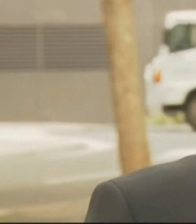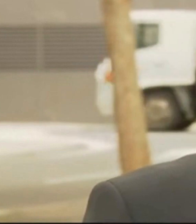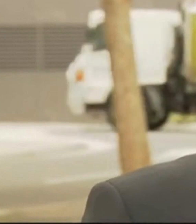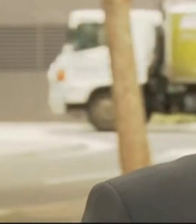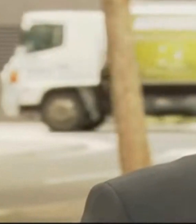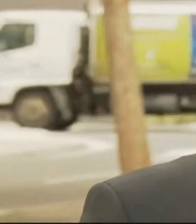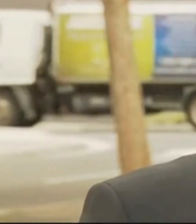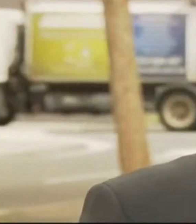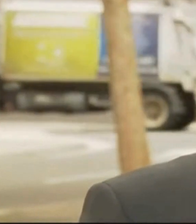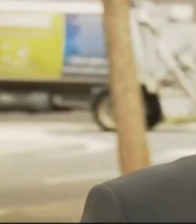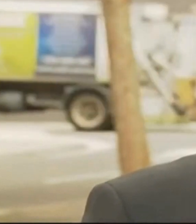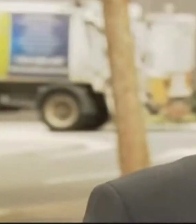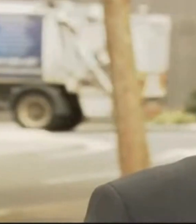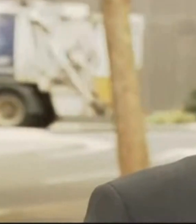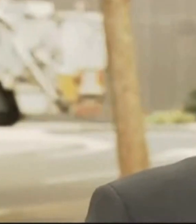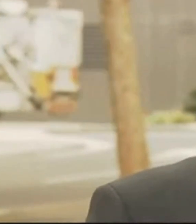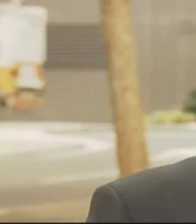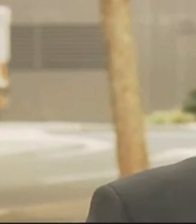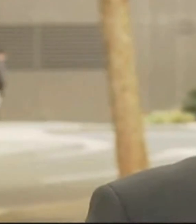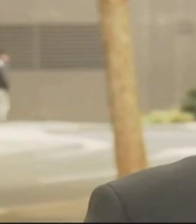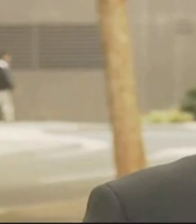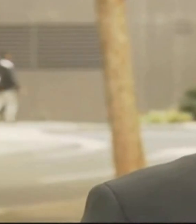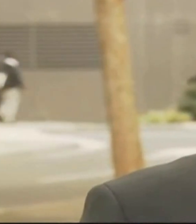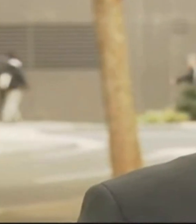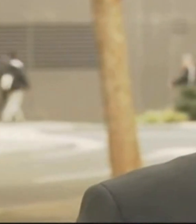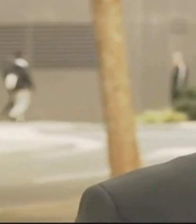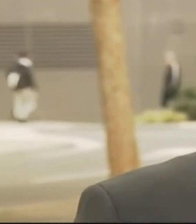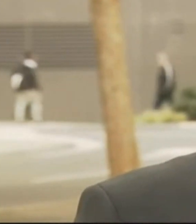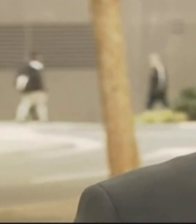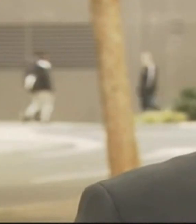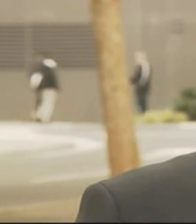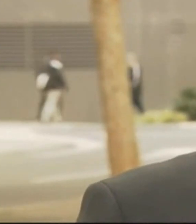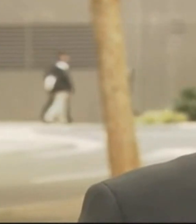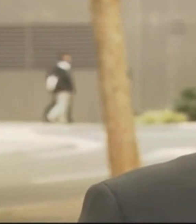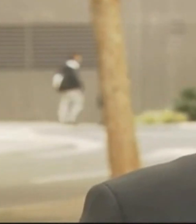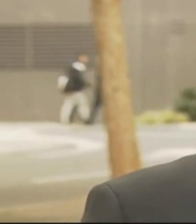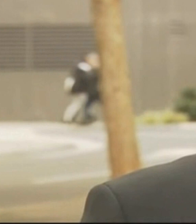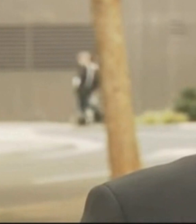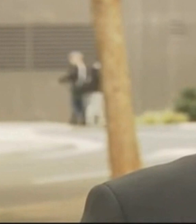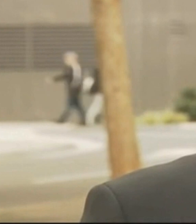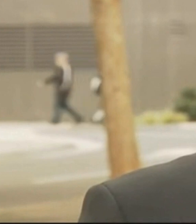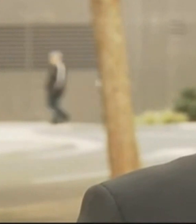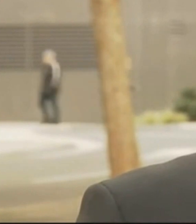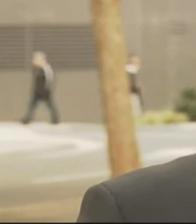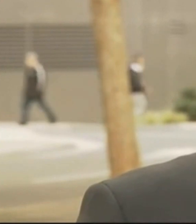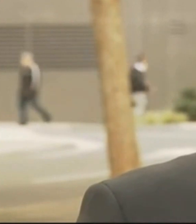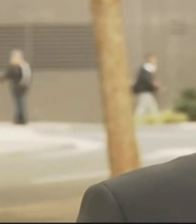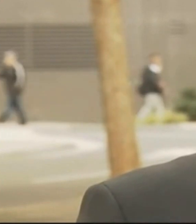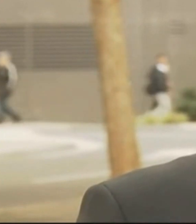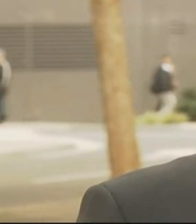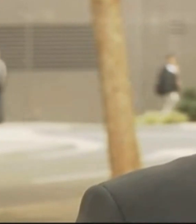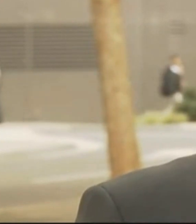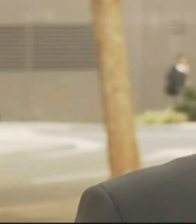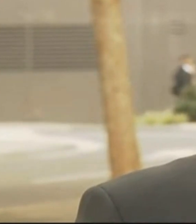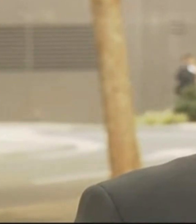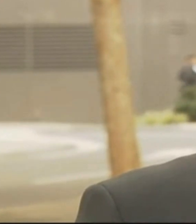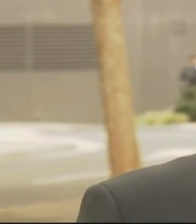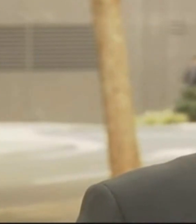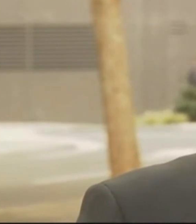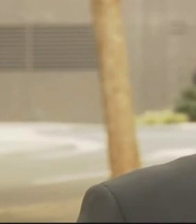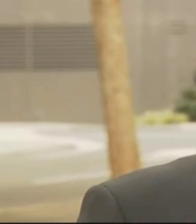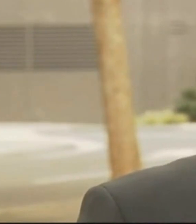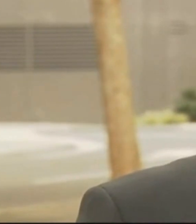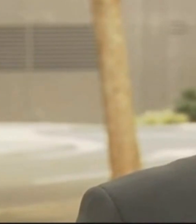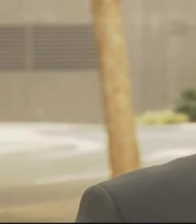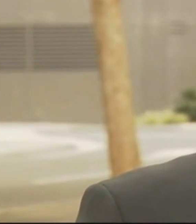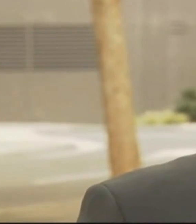cases. I think what we need to realise is that nobody's immune. It doesn't matter where you live; everybody is going to be at risk of this virus if